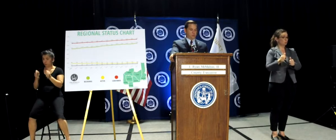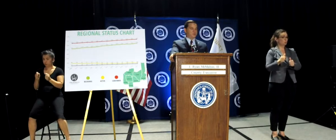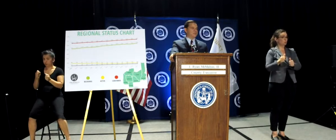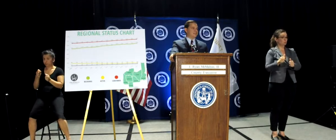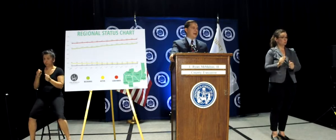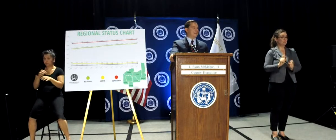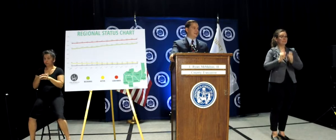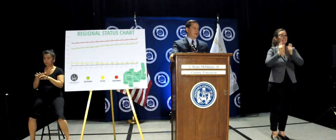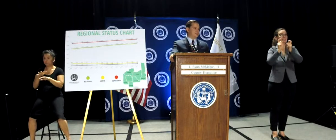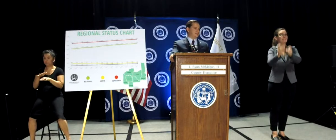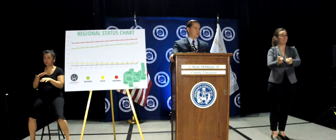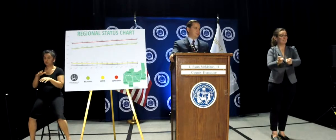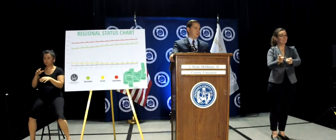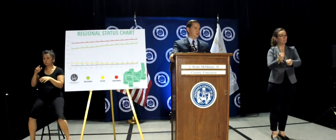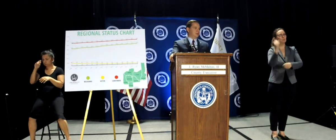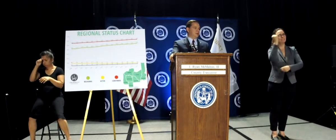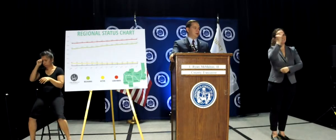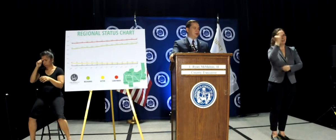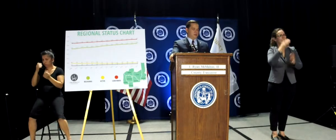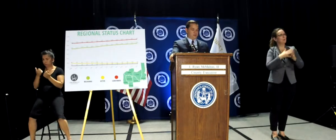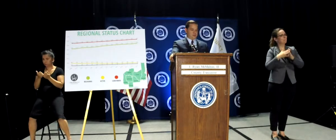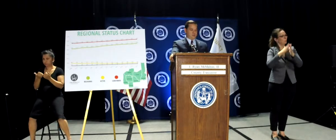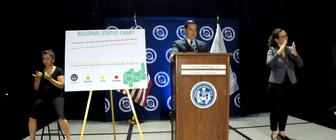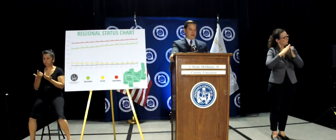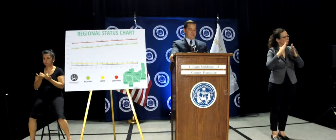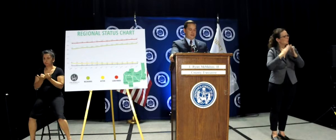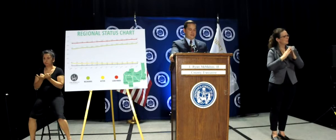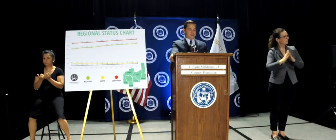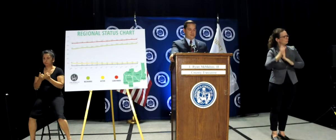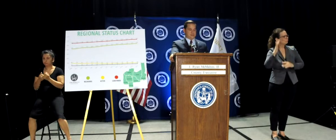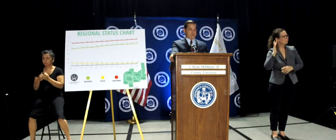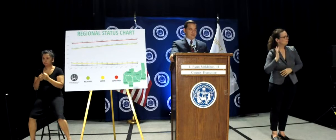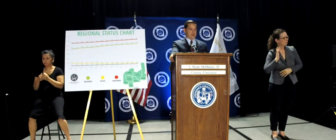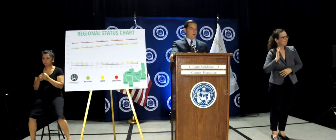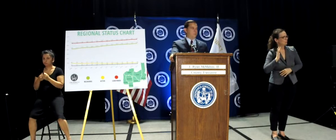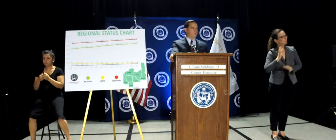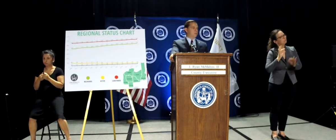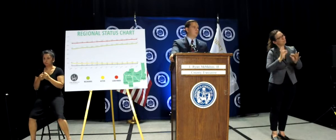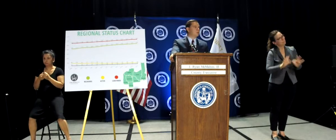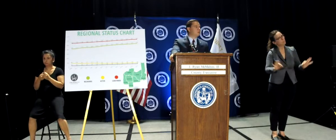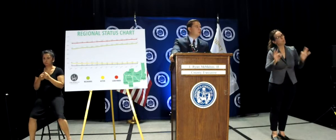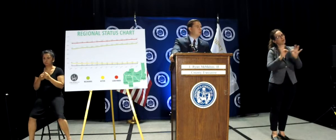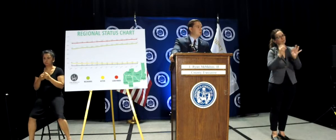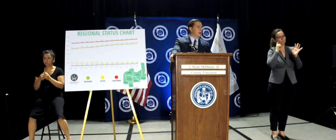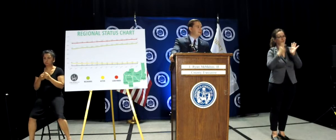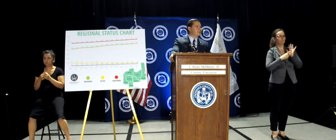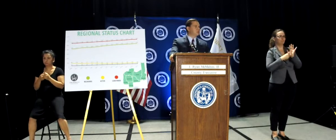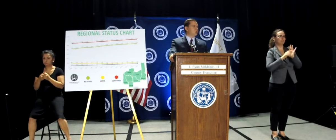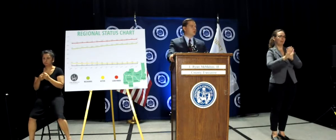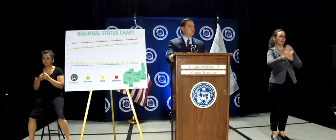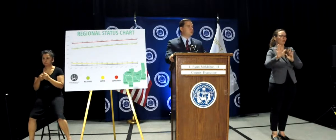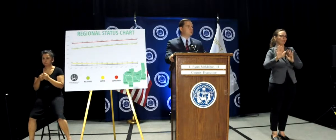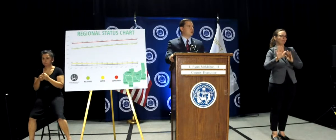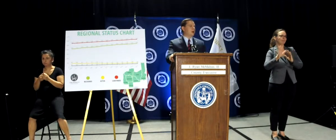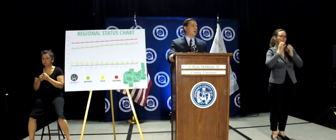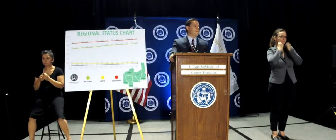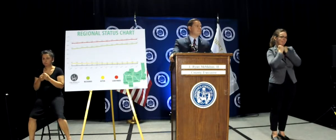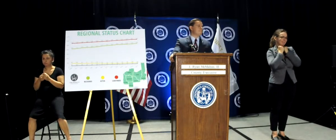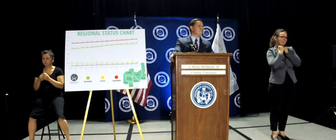we need to put things in context. And the context is this came up in the